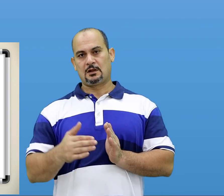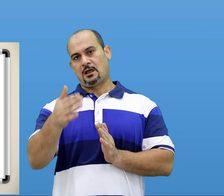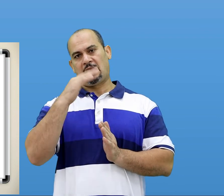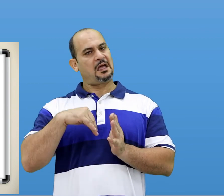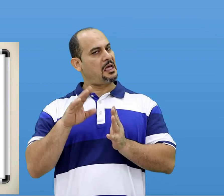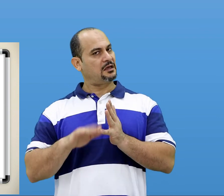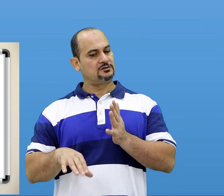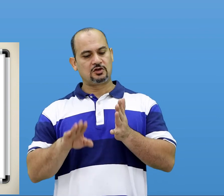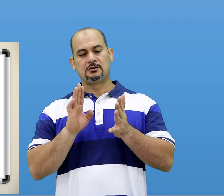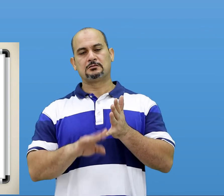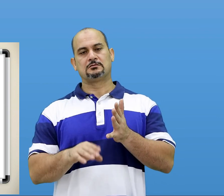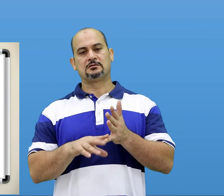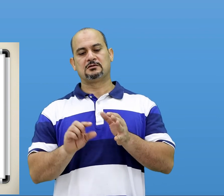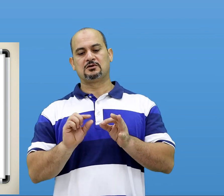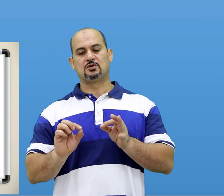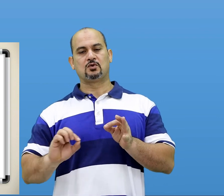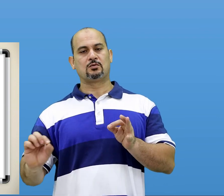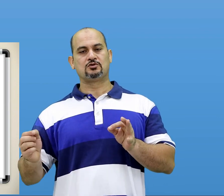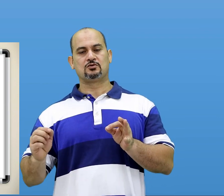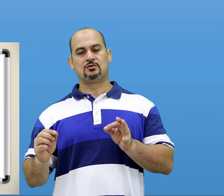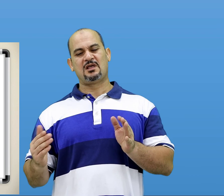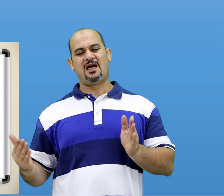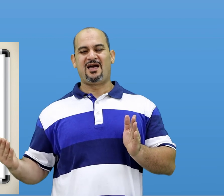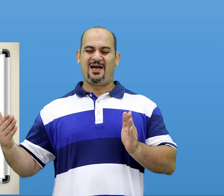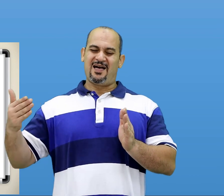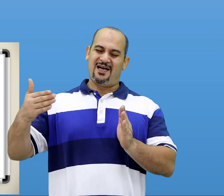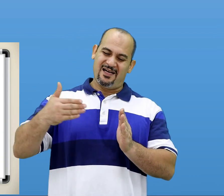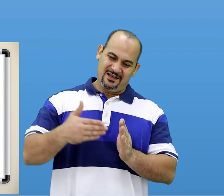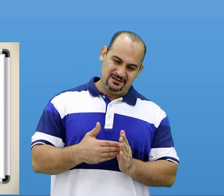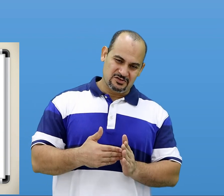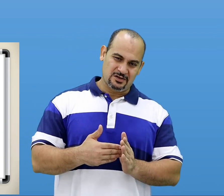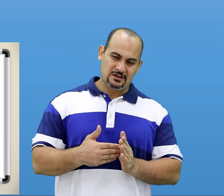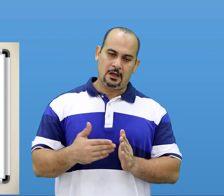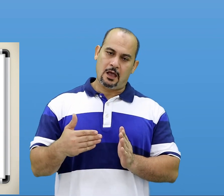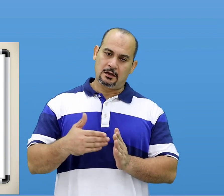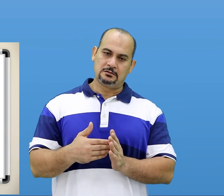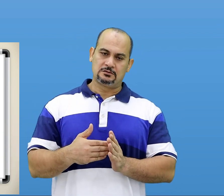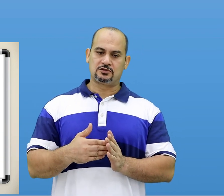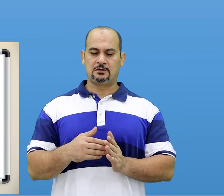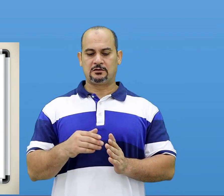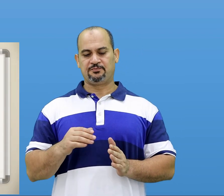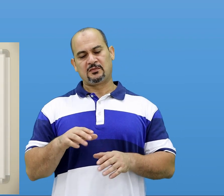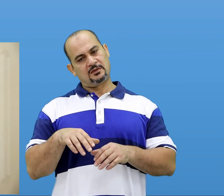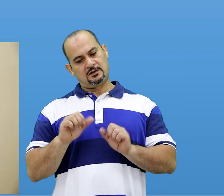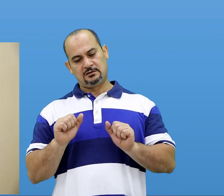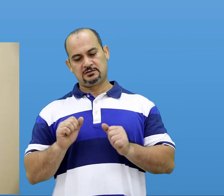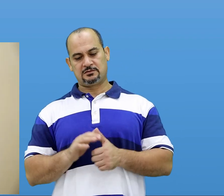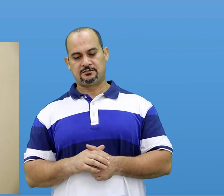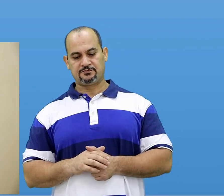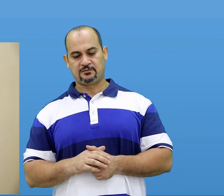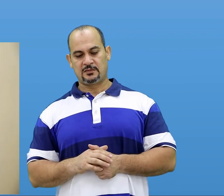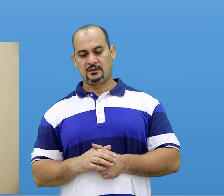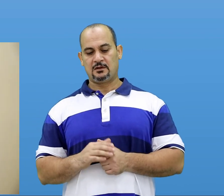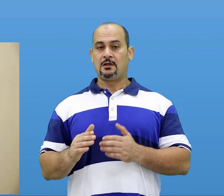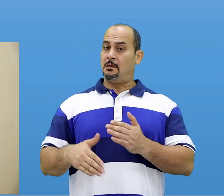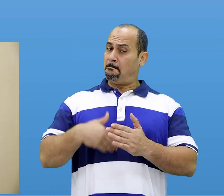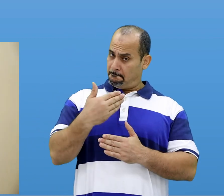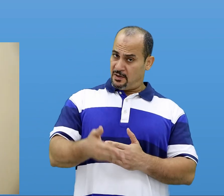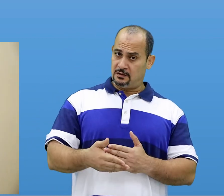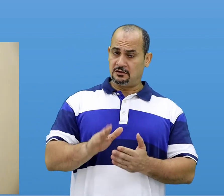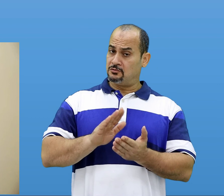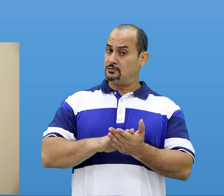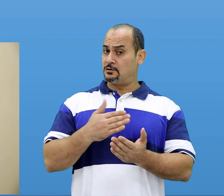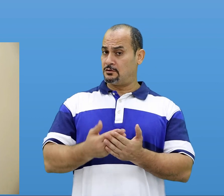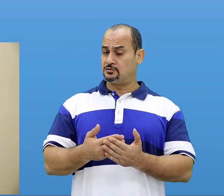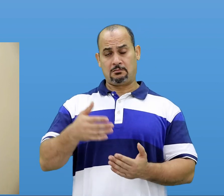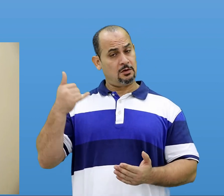And the conclusion. And we said you write concluding sentence or summary. And also we looked how to tackle the